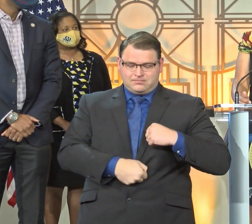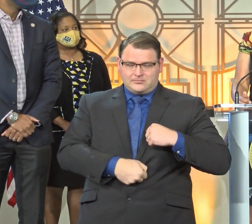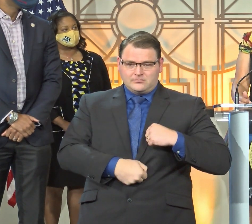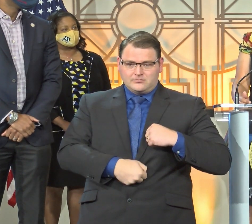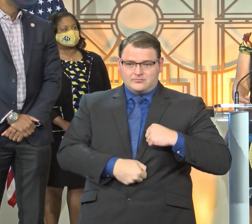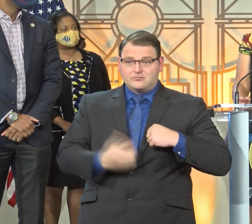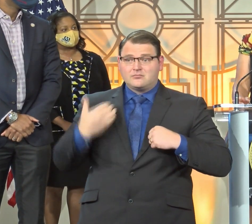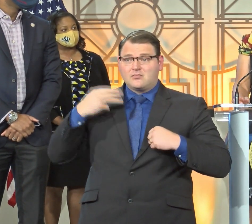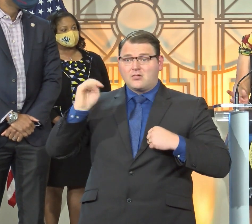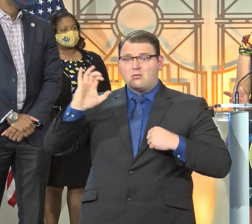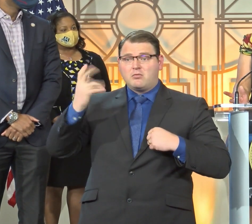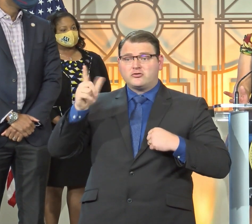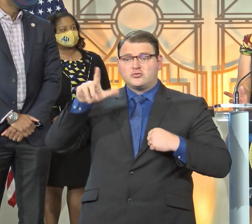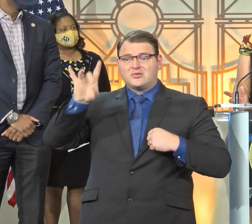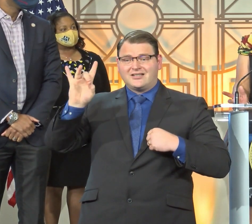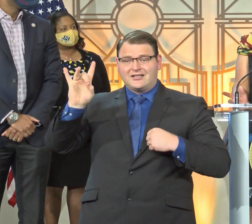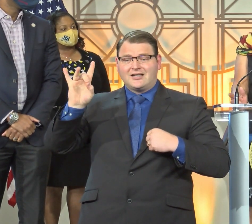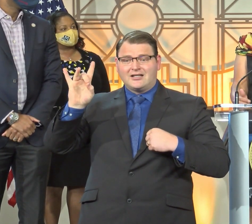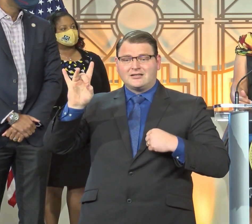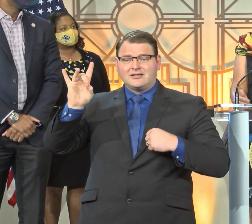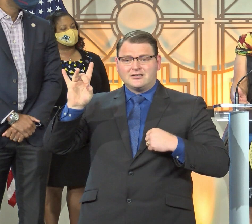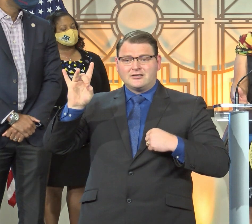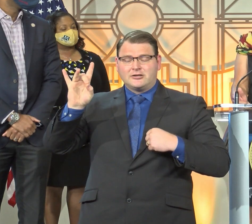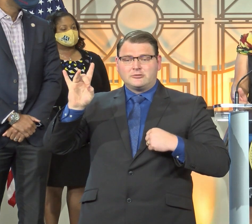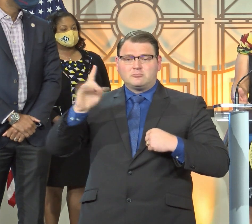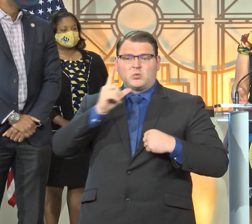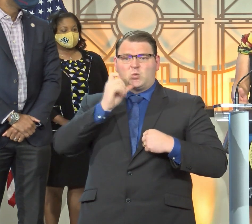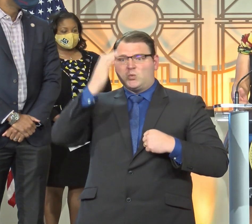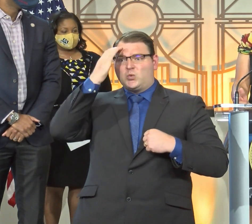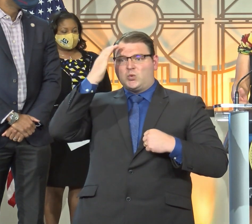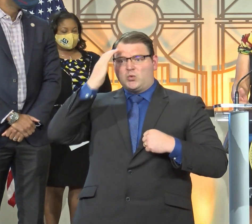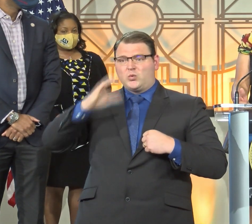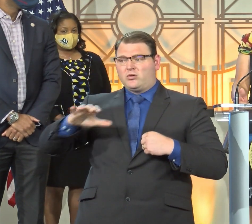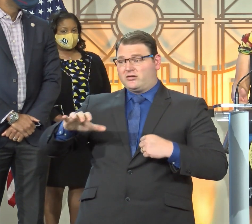that would be the last time that I would speak to him face to face?